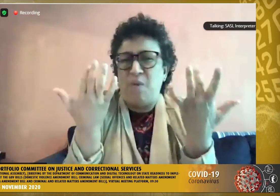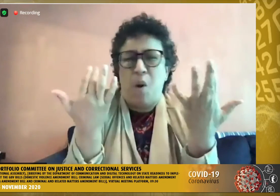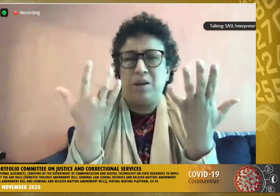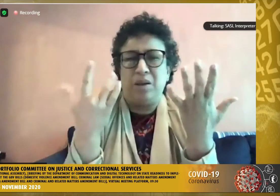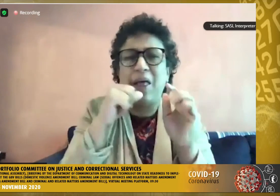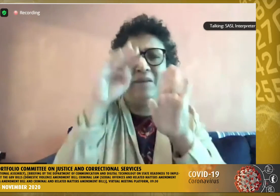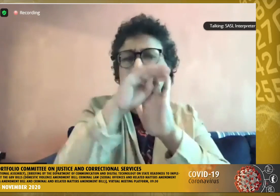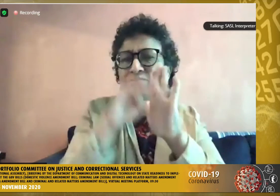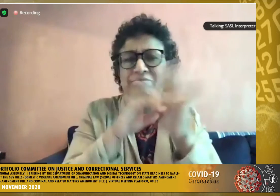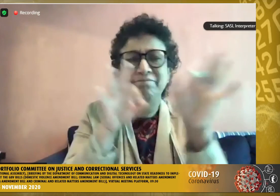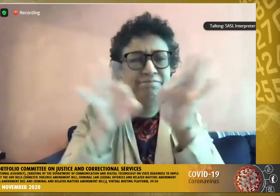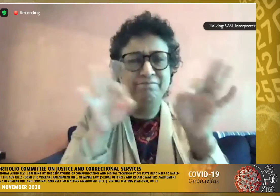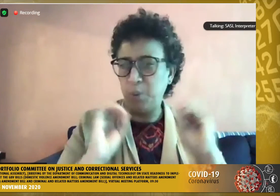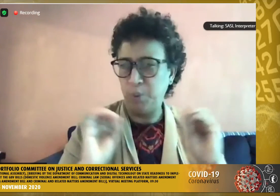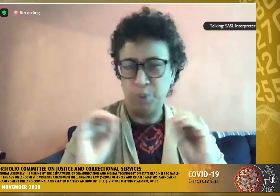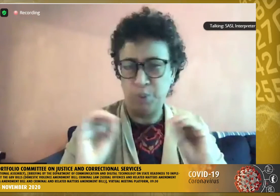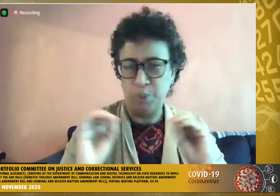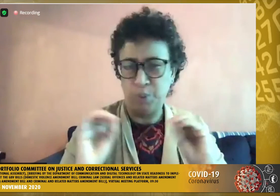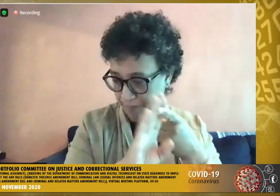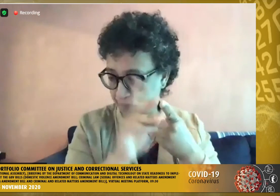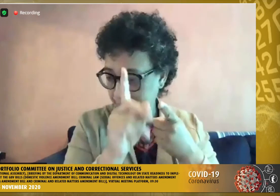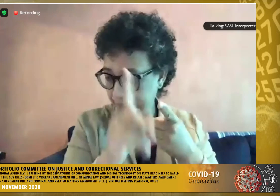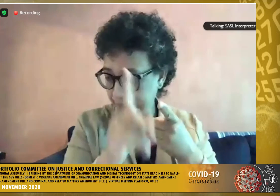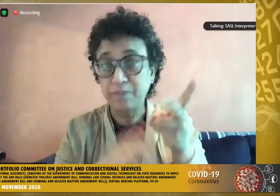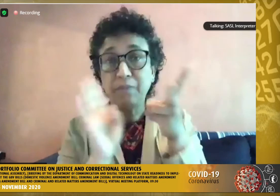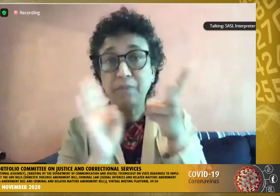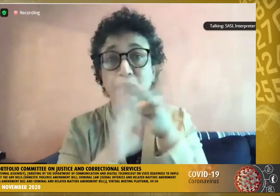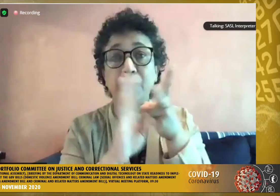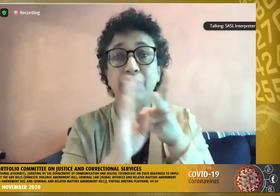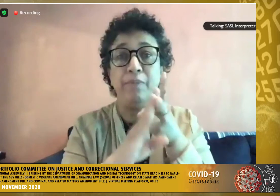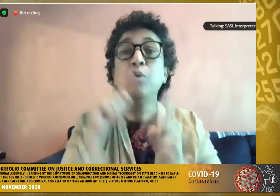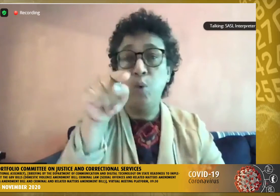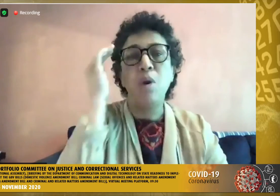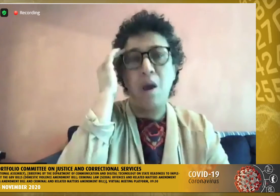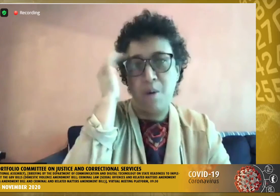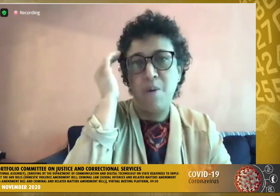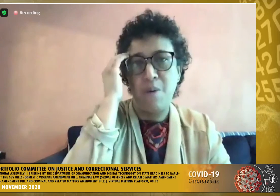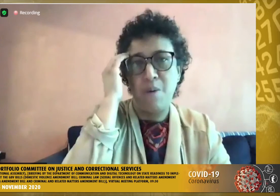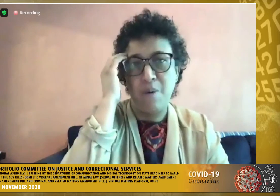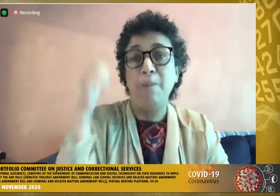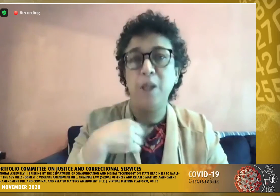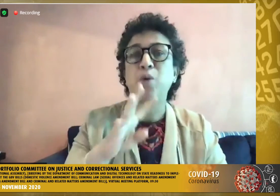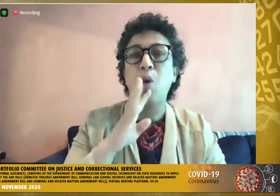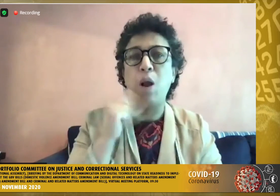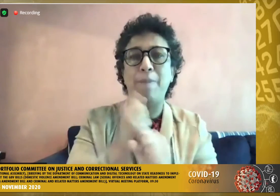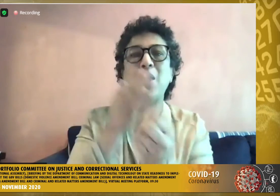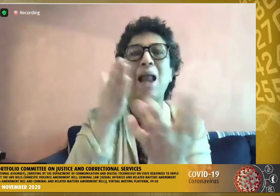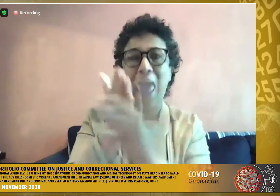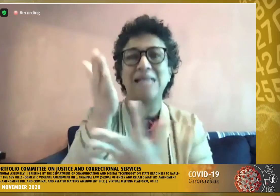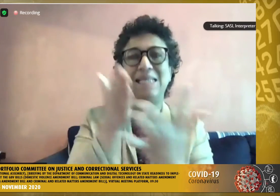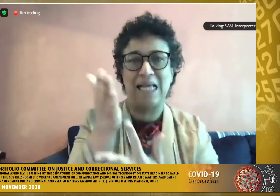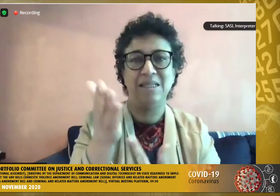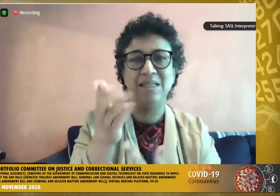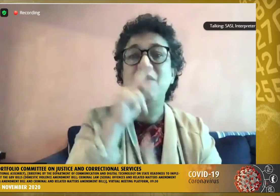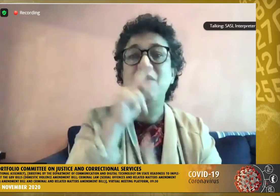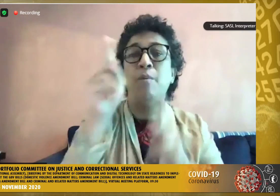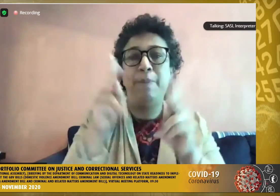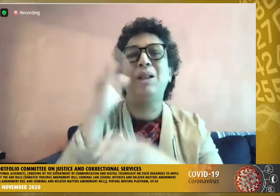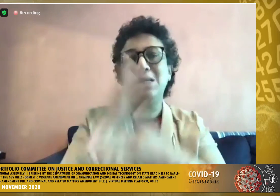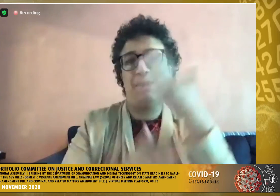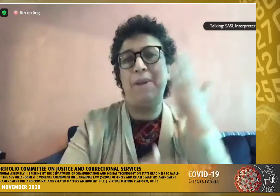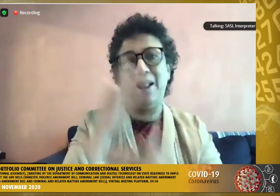what programs you have in relation to gender-based violence, and there was no clarification about that. And